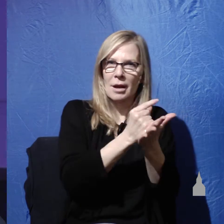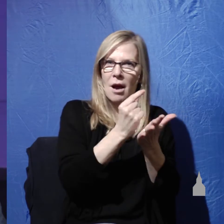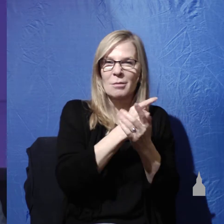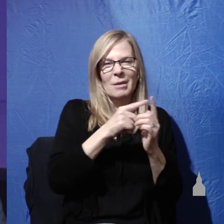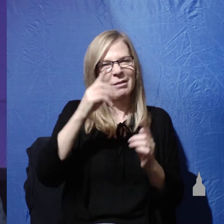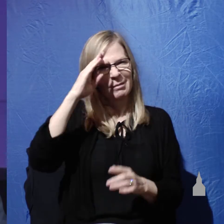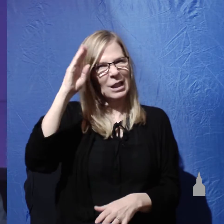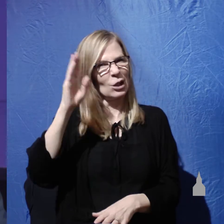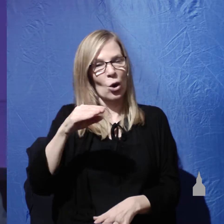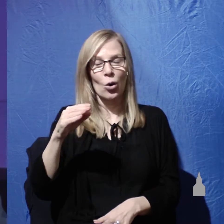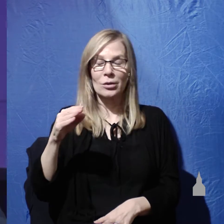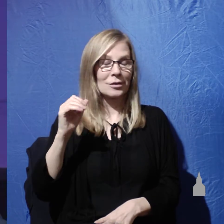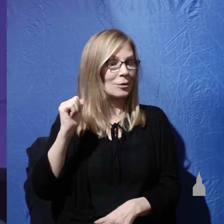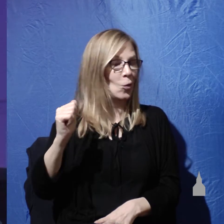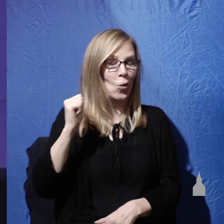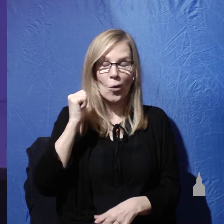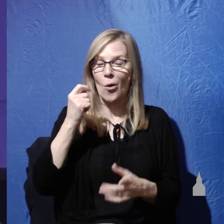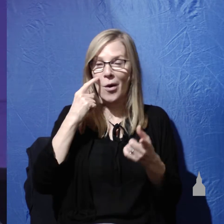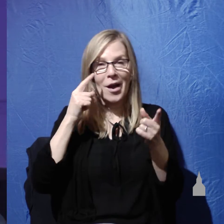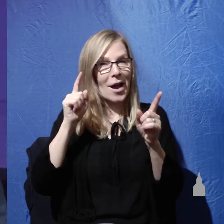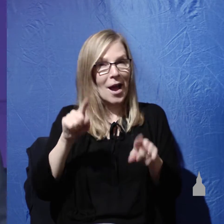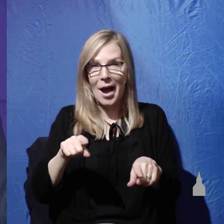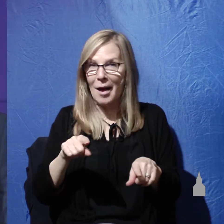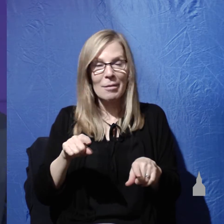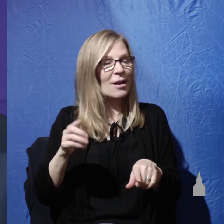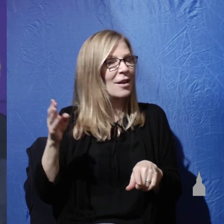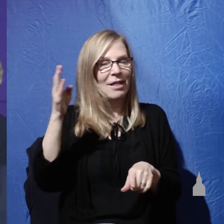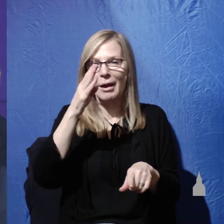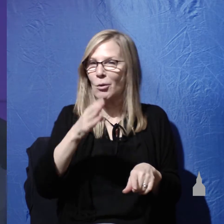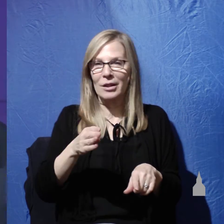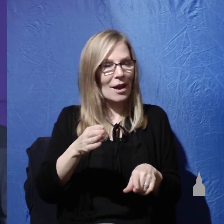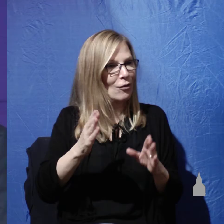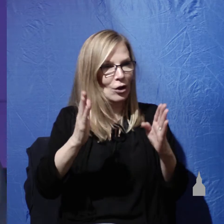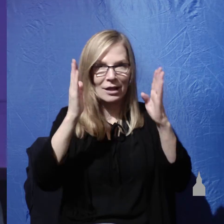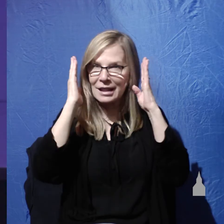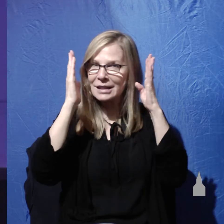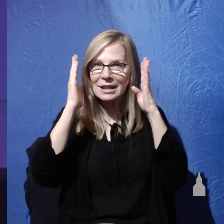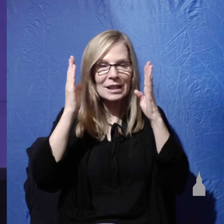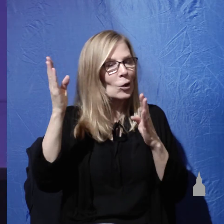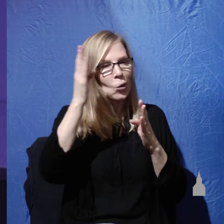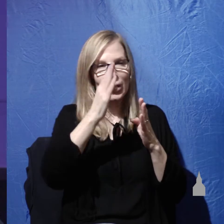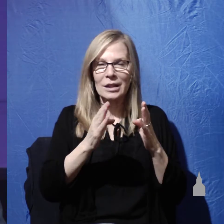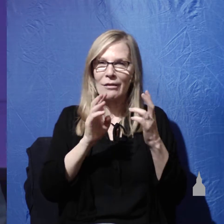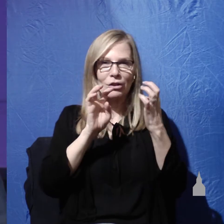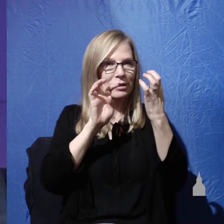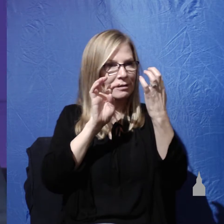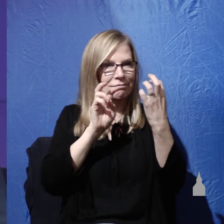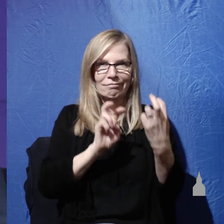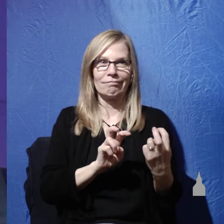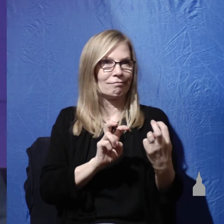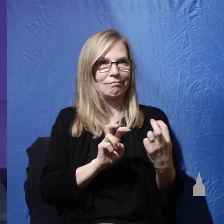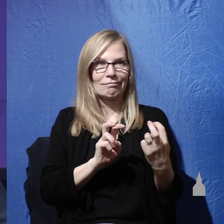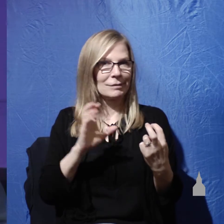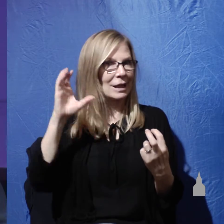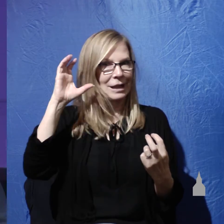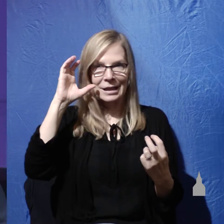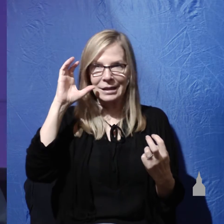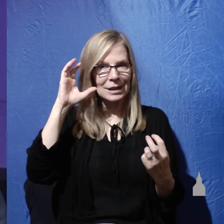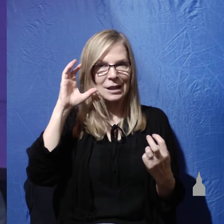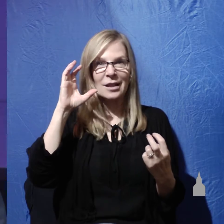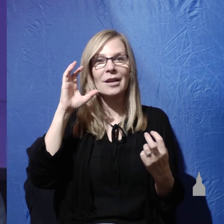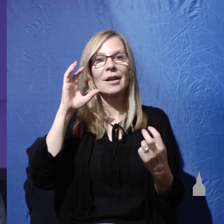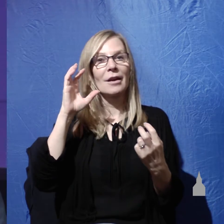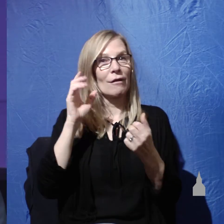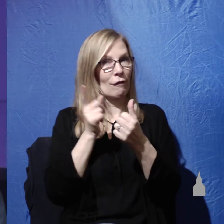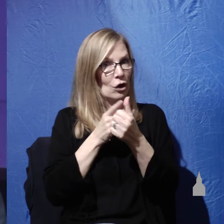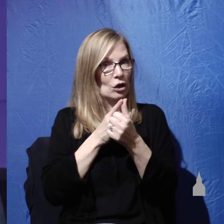But he knows that this will never happen. He knows that they will never give him an audience, that they will never sit down and listen to